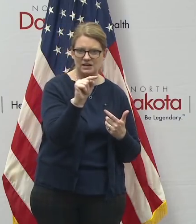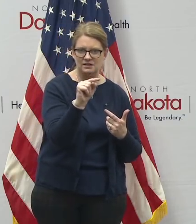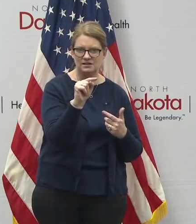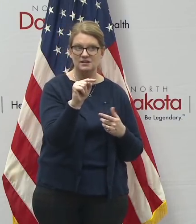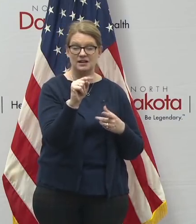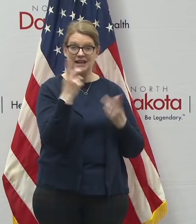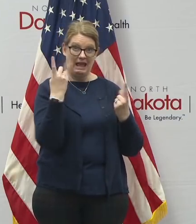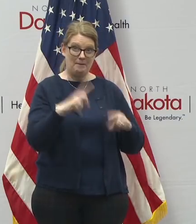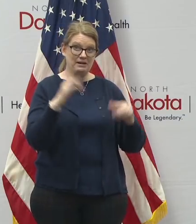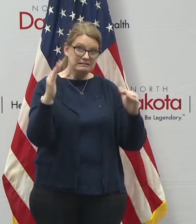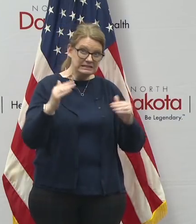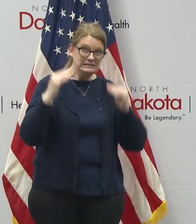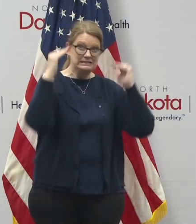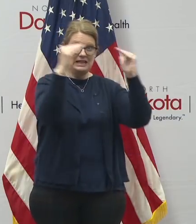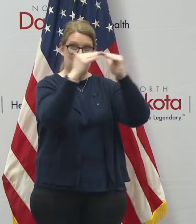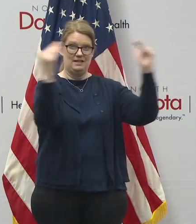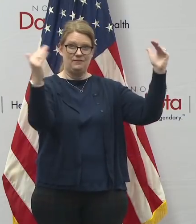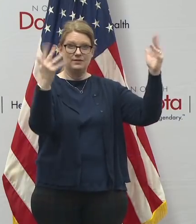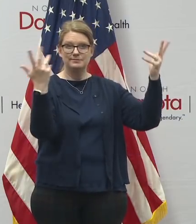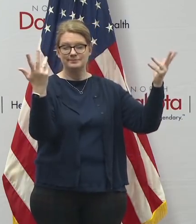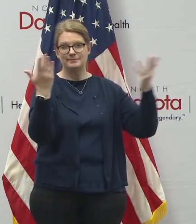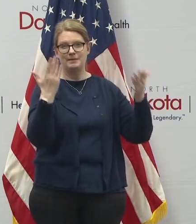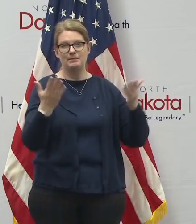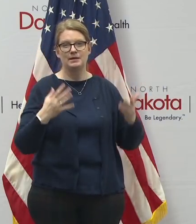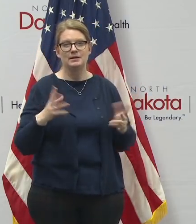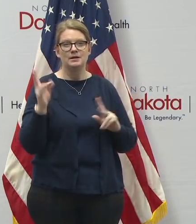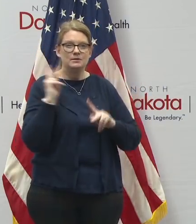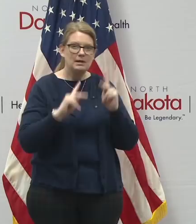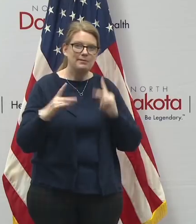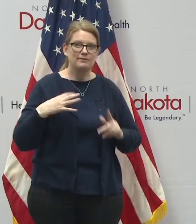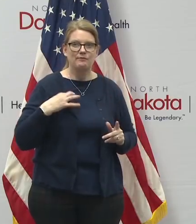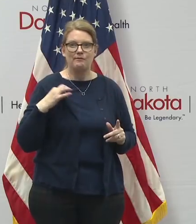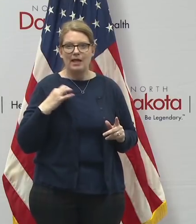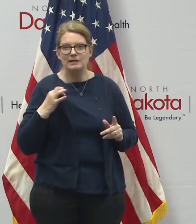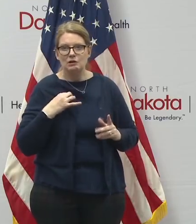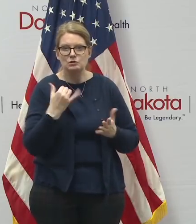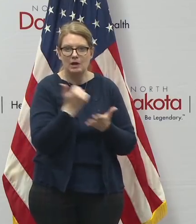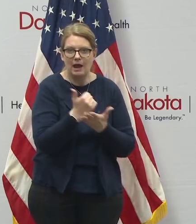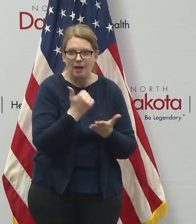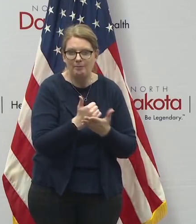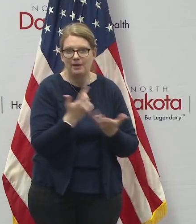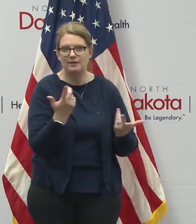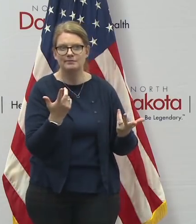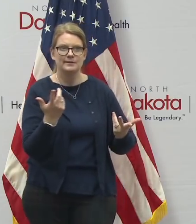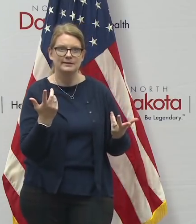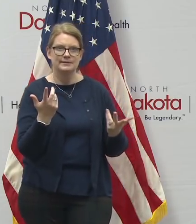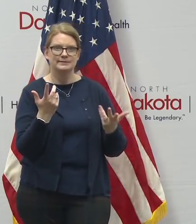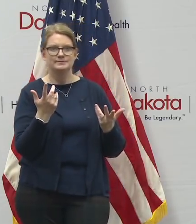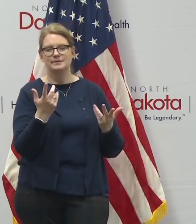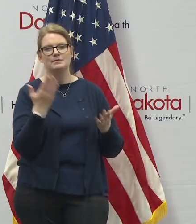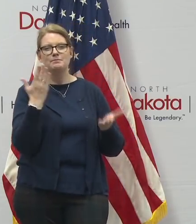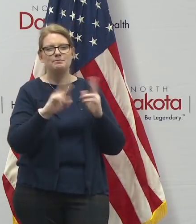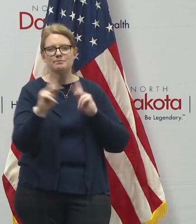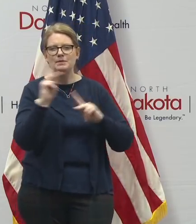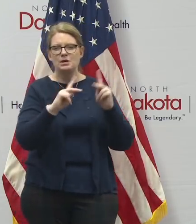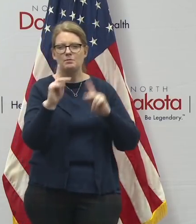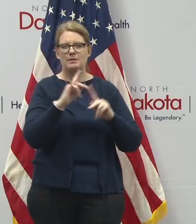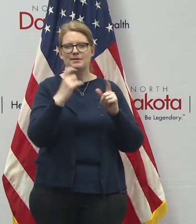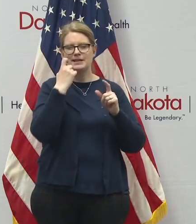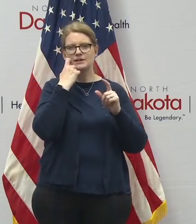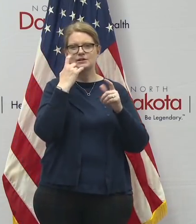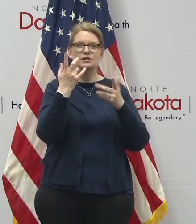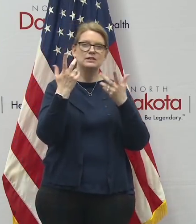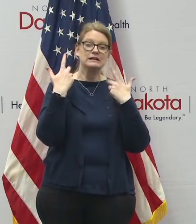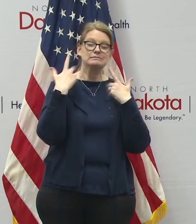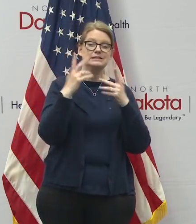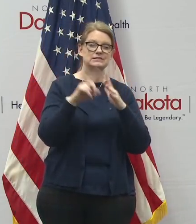level, you could be staffed by, volunteers almost. It could be people that are on a, step down. But we're hoping that we don't